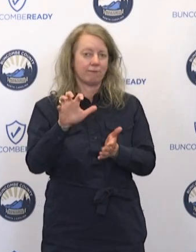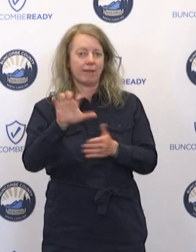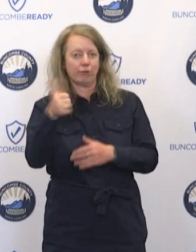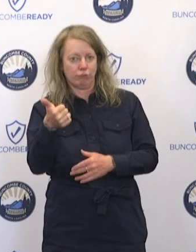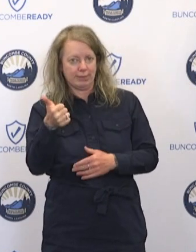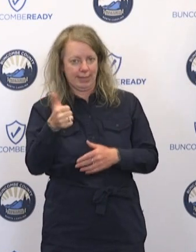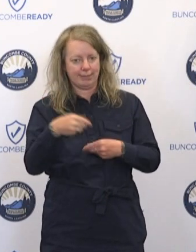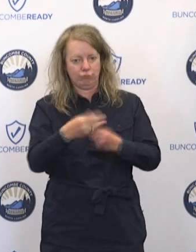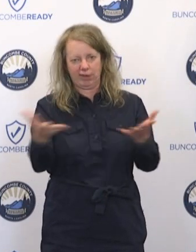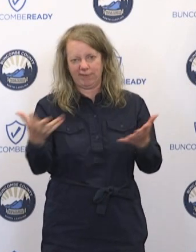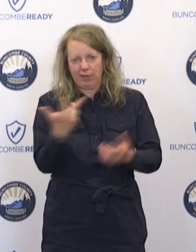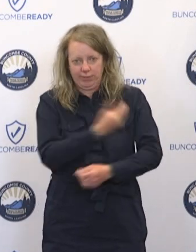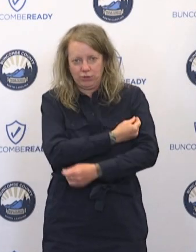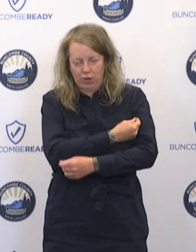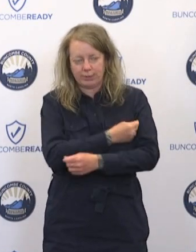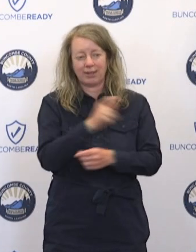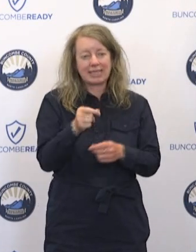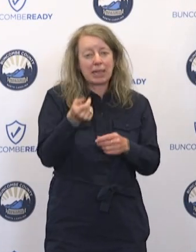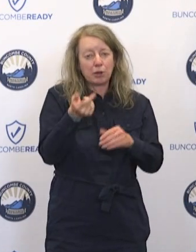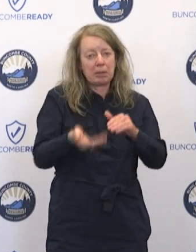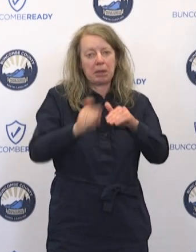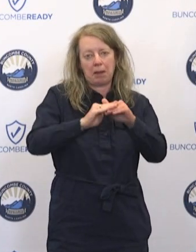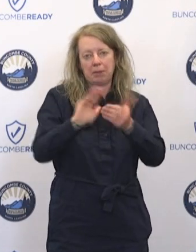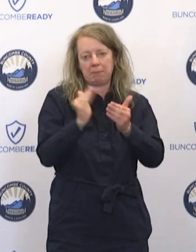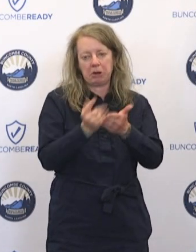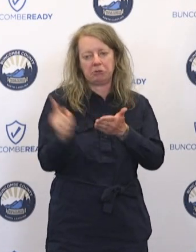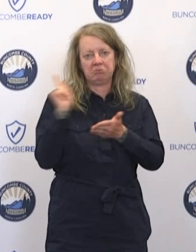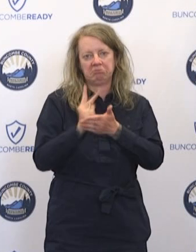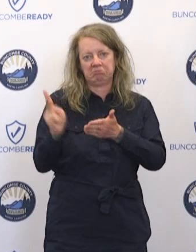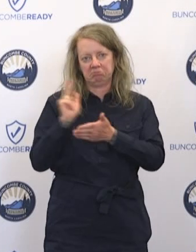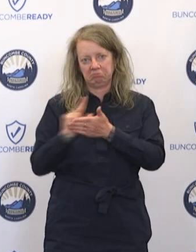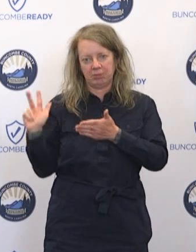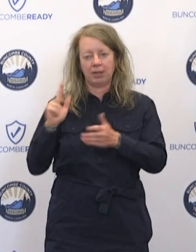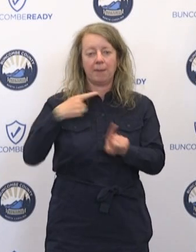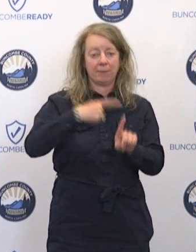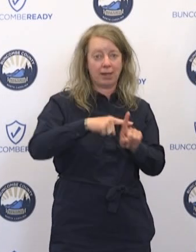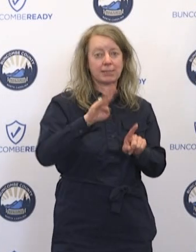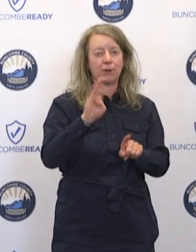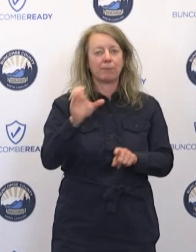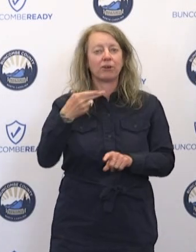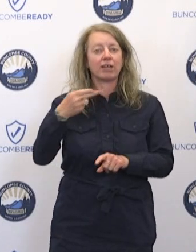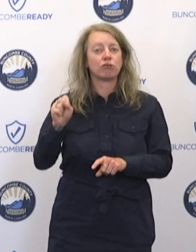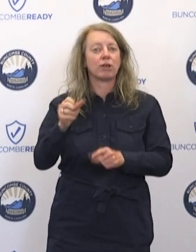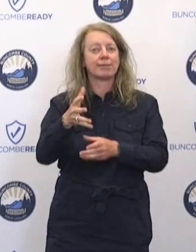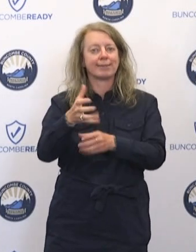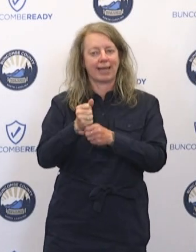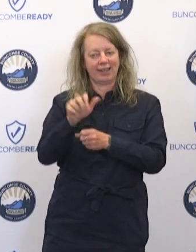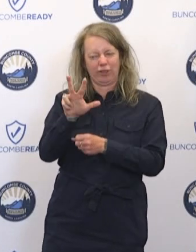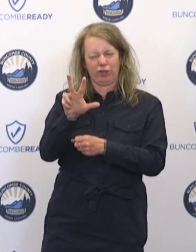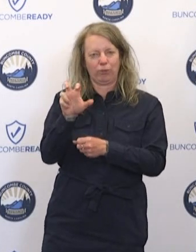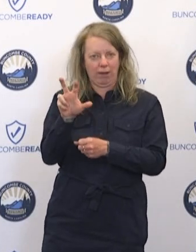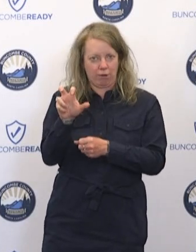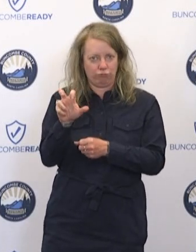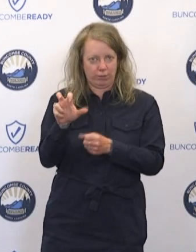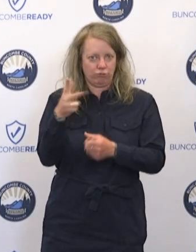several weeks. In addition, Buncombe County HHS is receiving 300 doses for equity